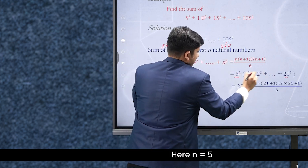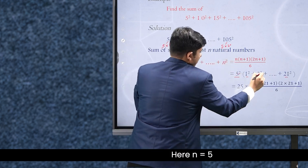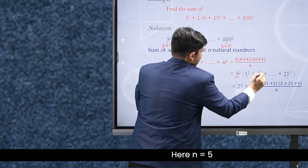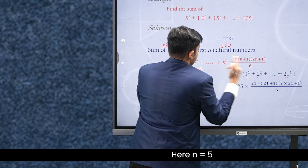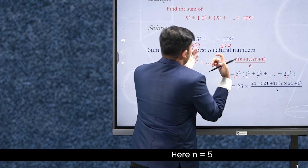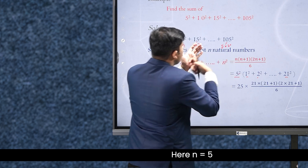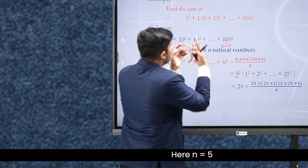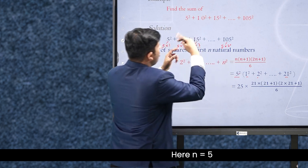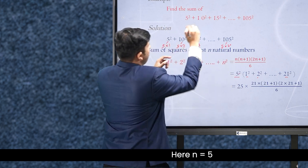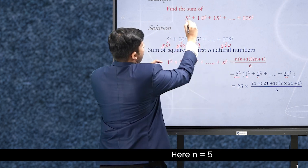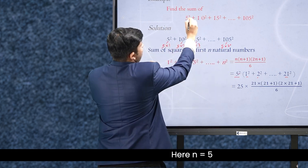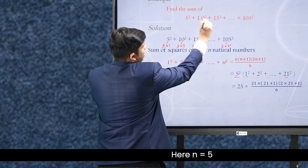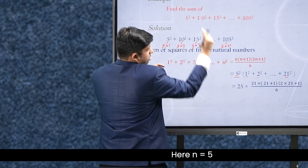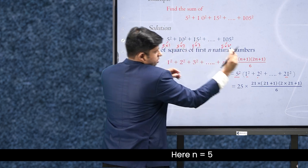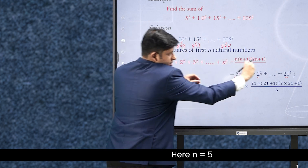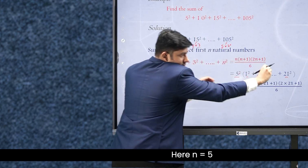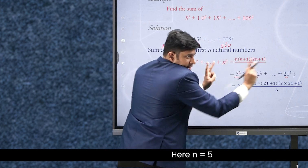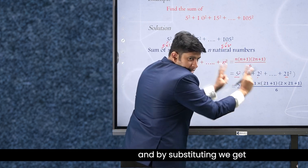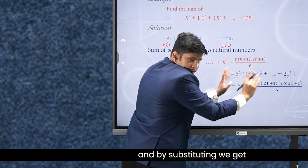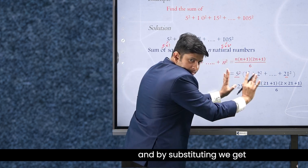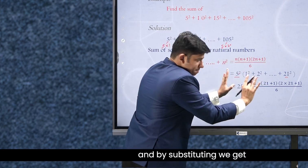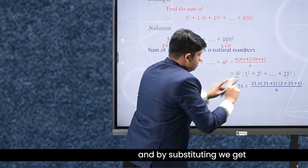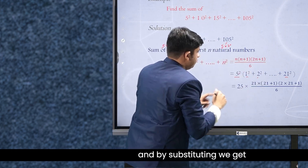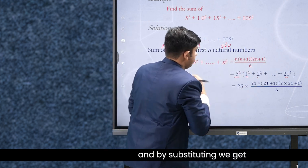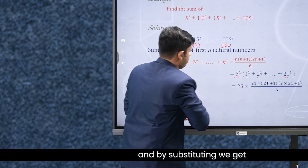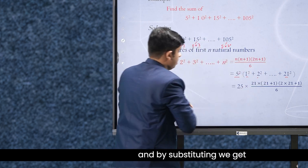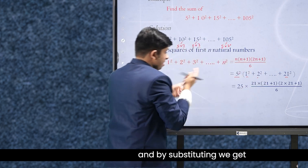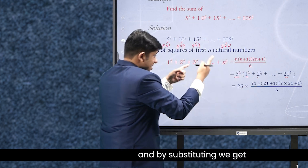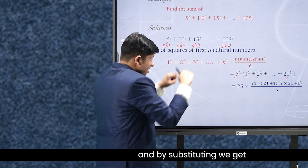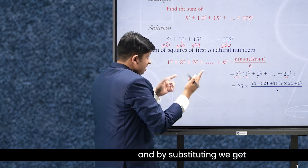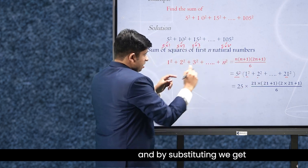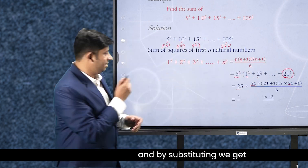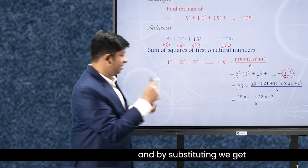Here n is equal to 5 and by substituting we get